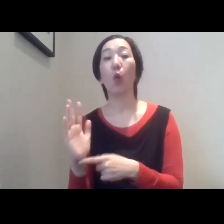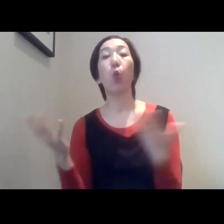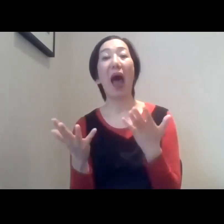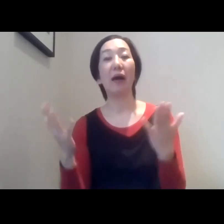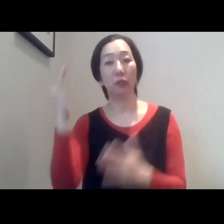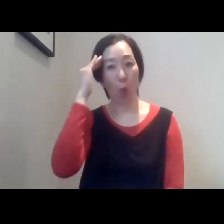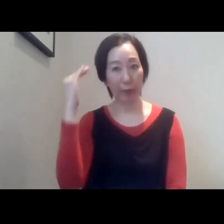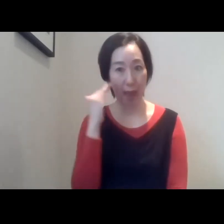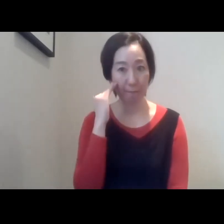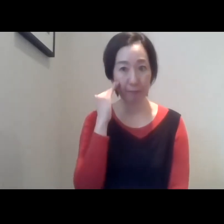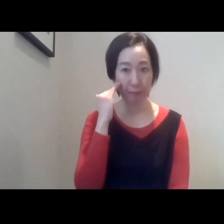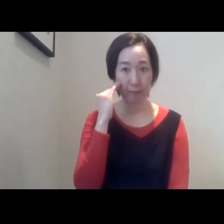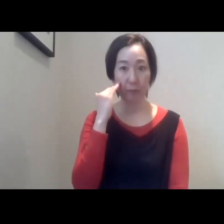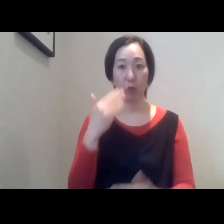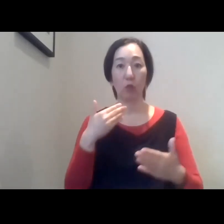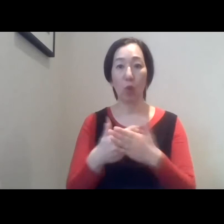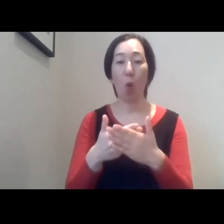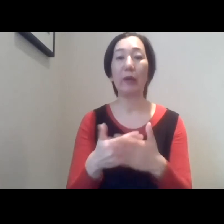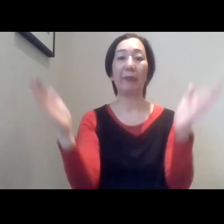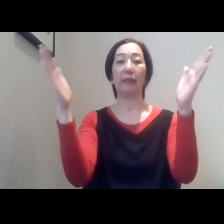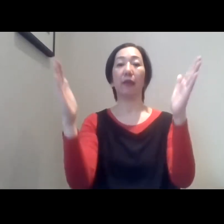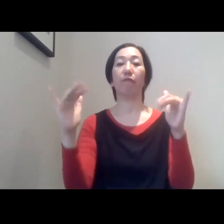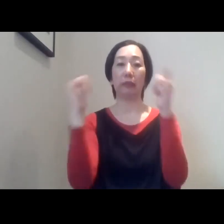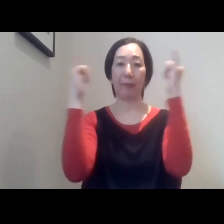the piece will be shown in full in Korea